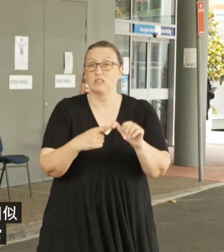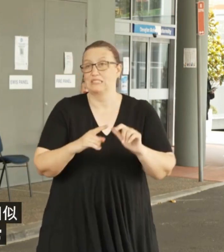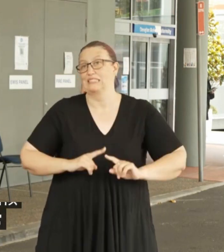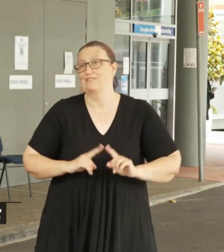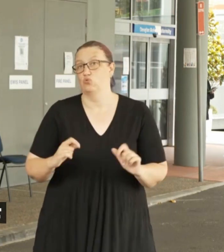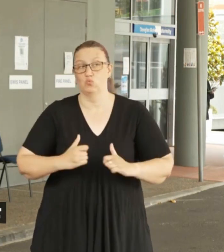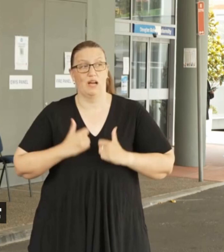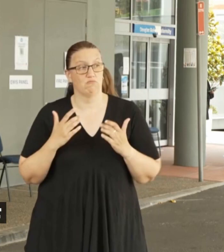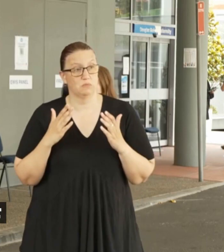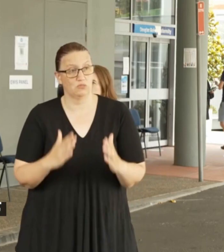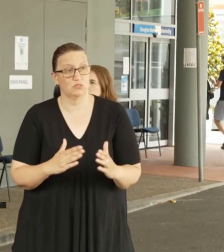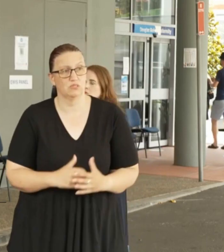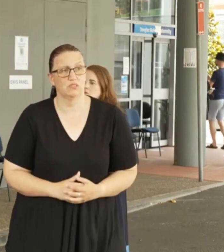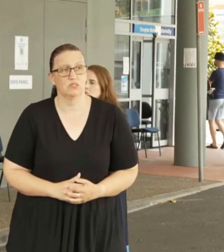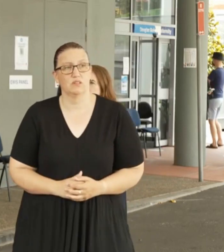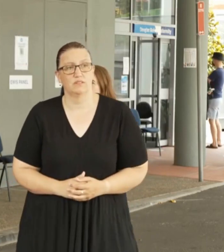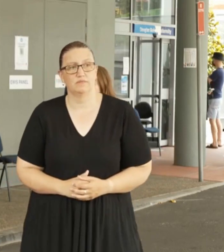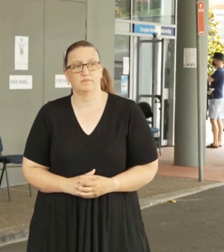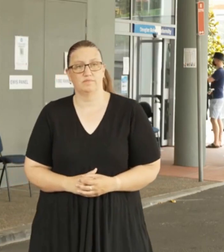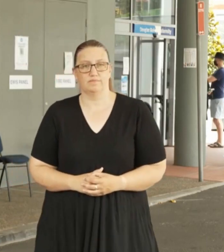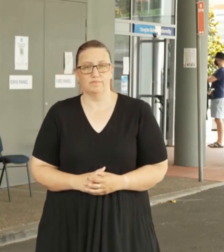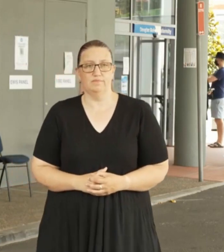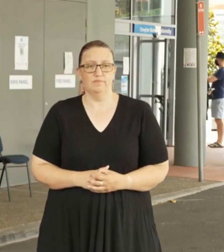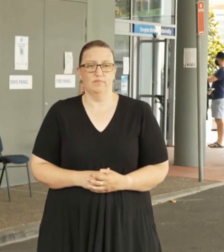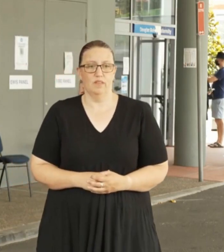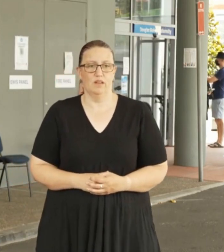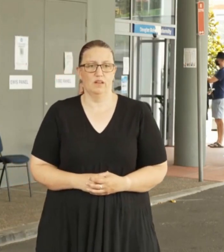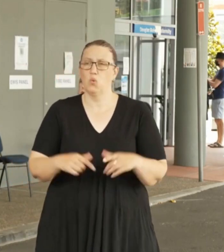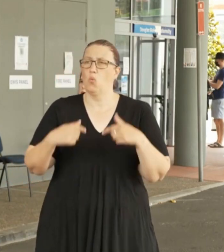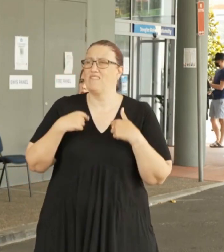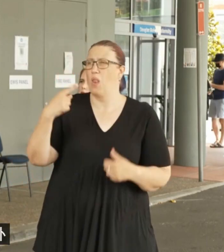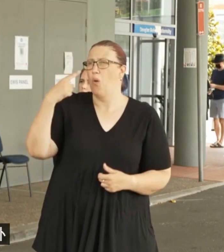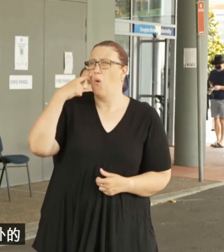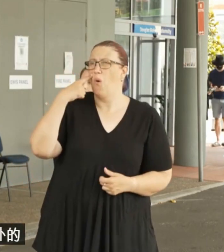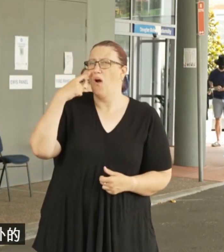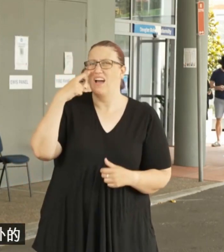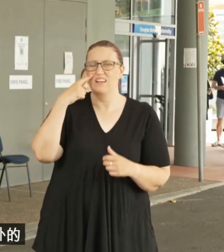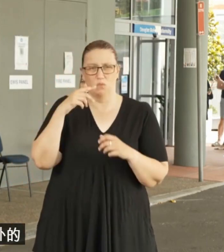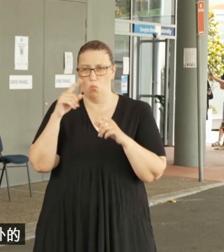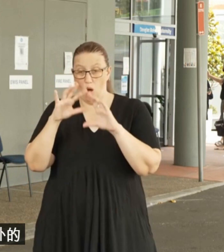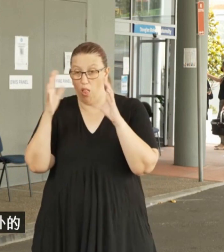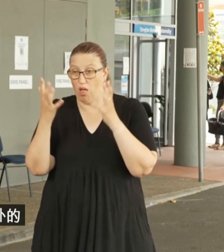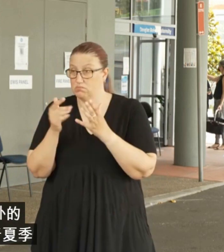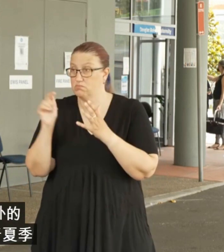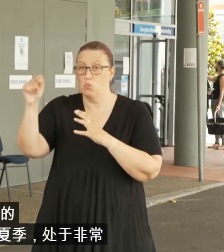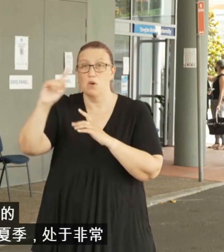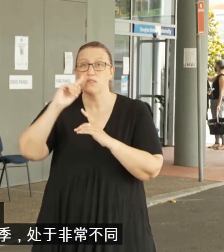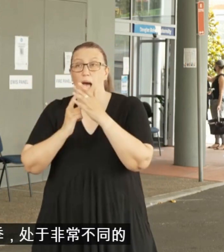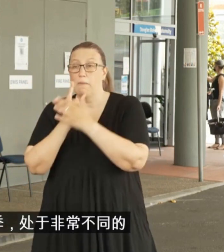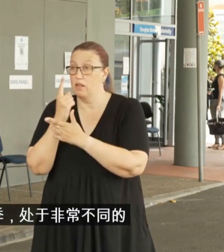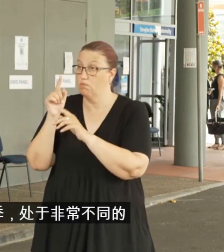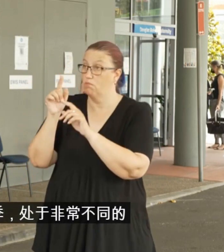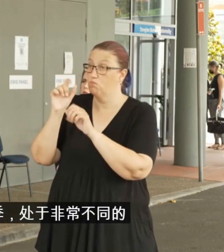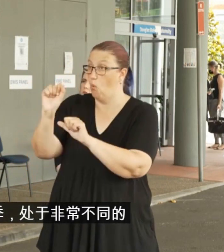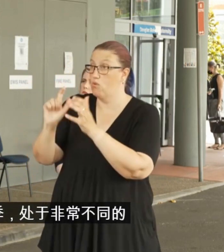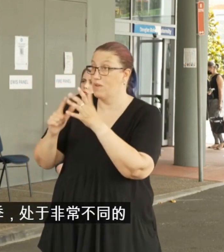are very low, and so we're also looking at modelling that's coming from overseas. New South Wales is in a very